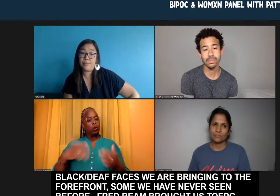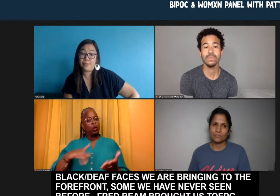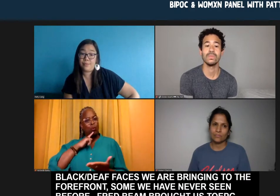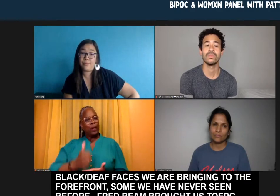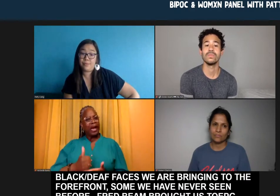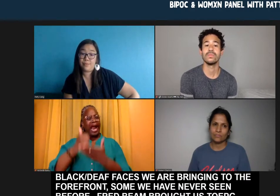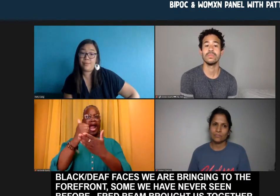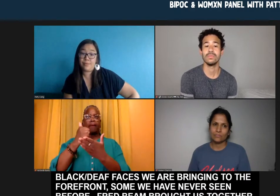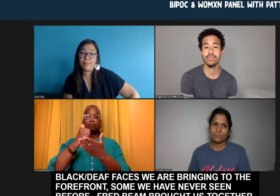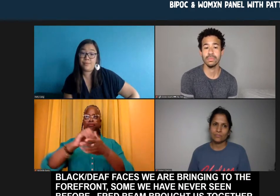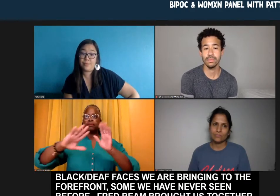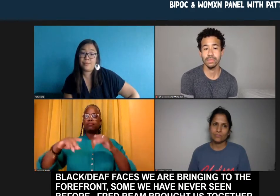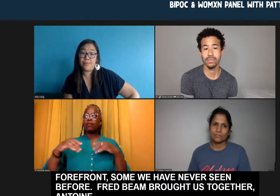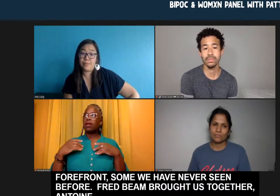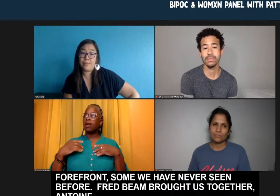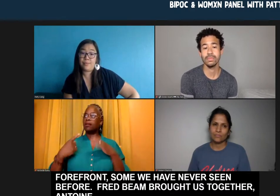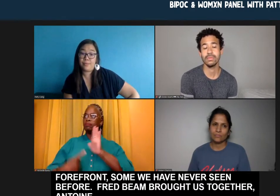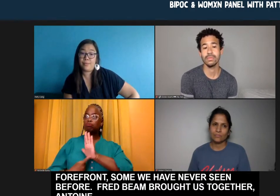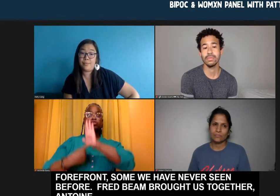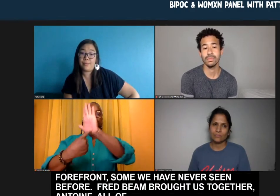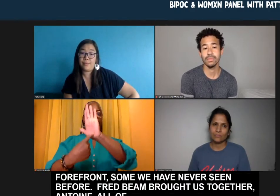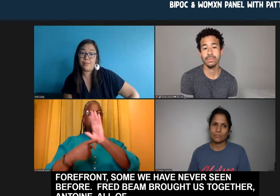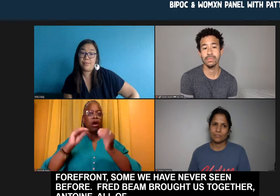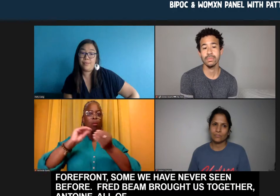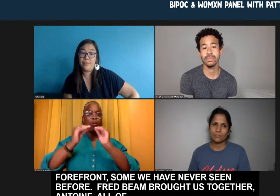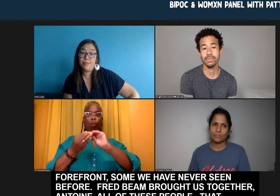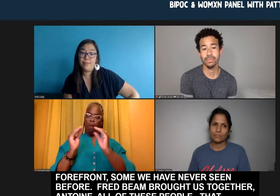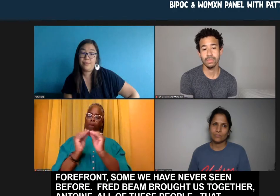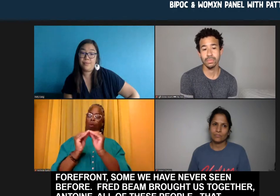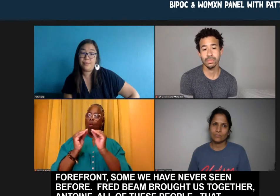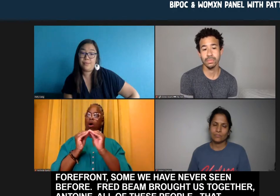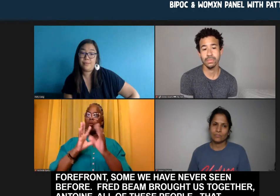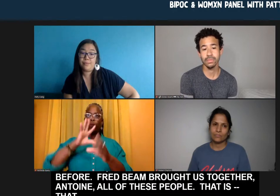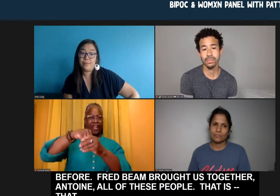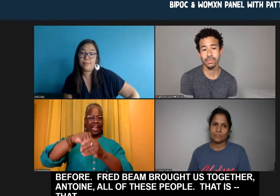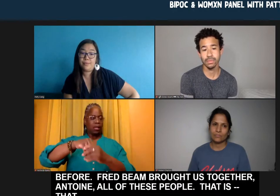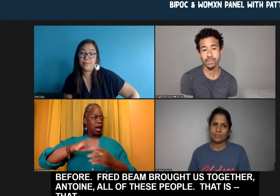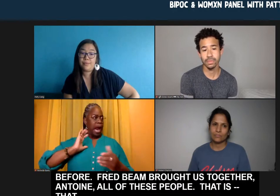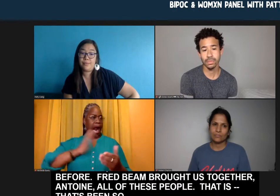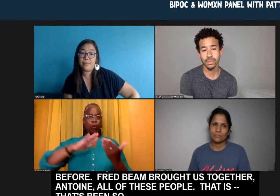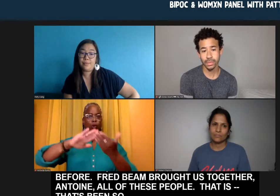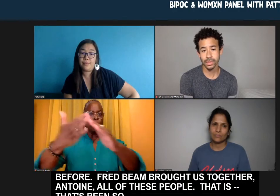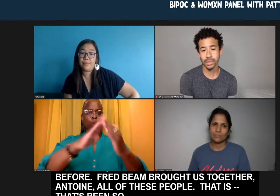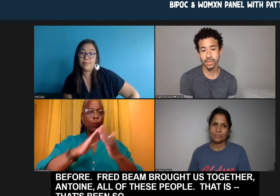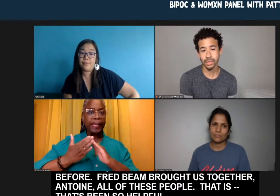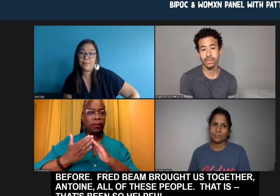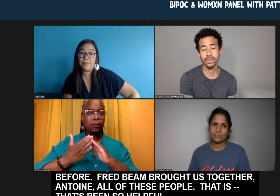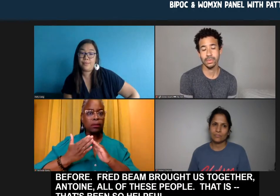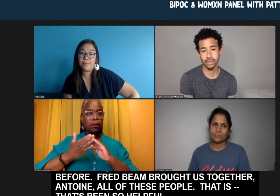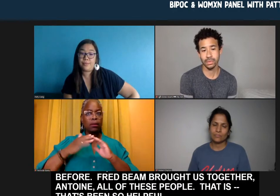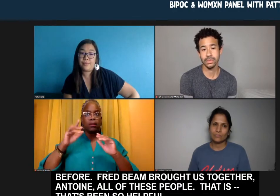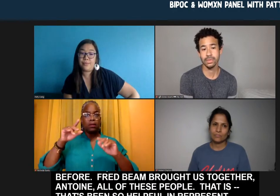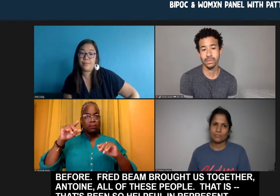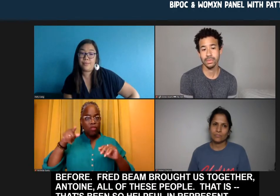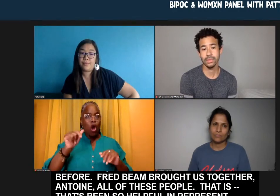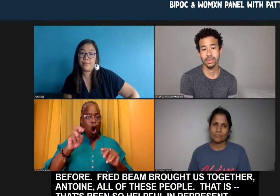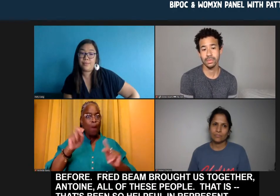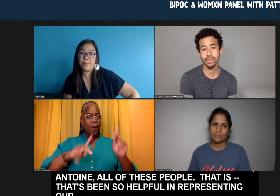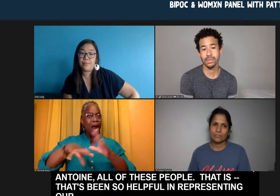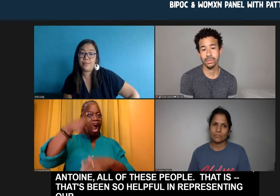And that's been so helpful in representing our community and the